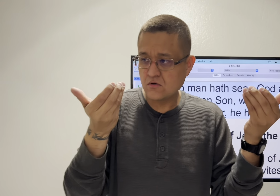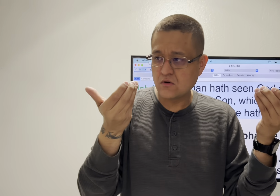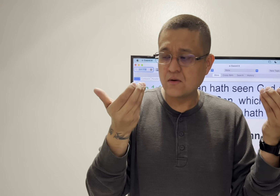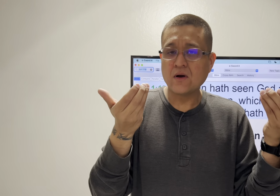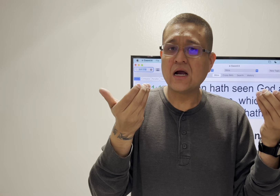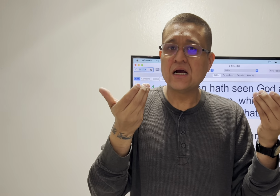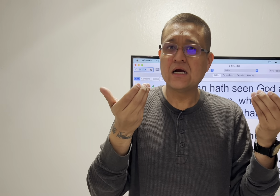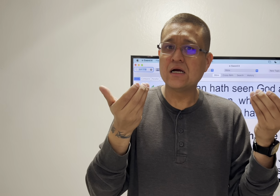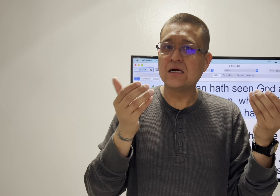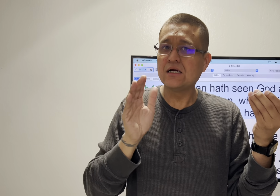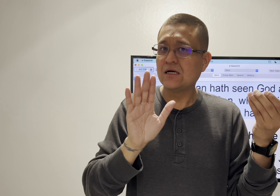separate.